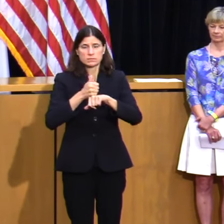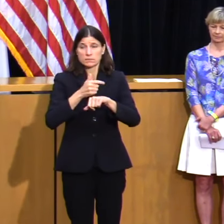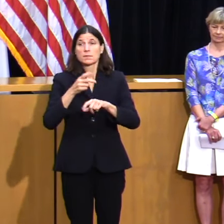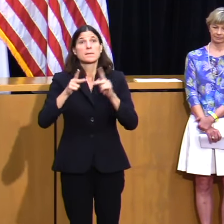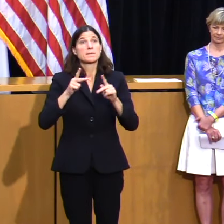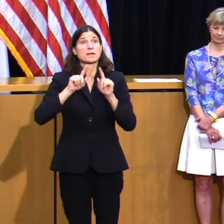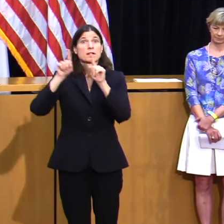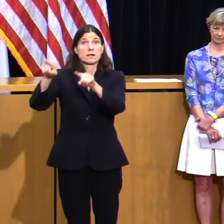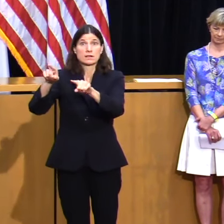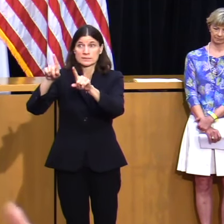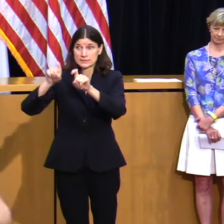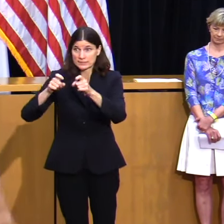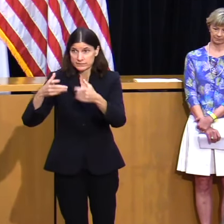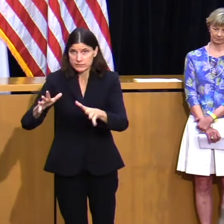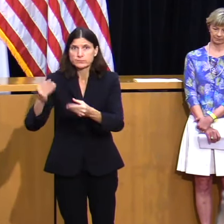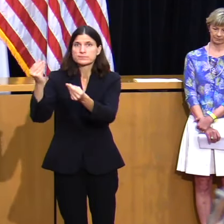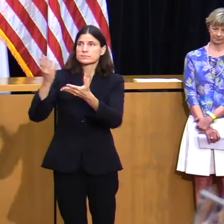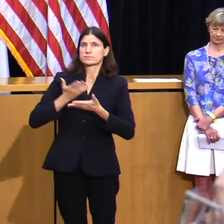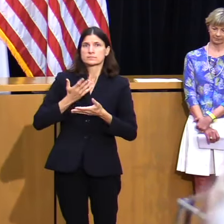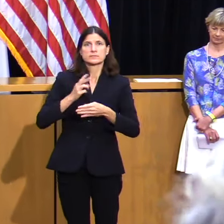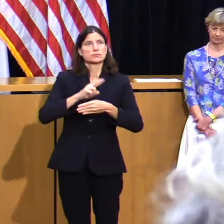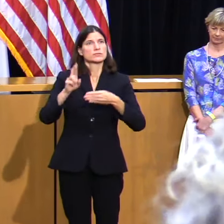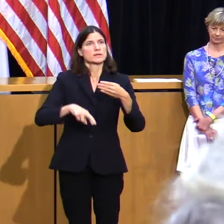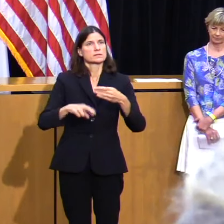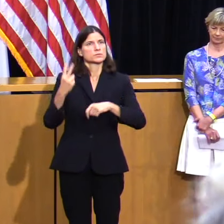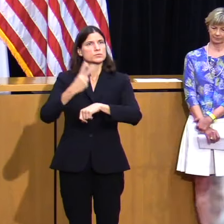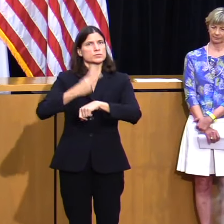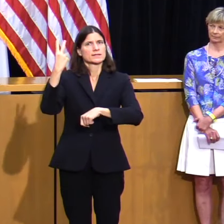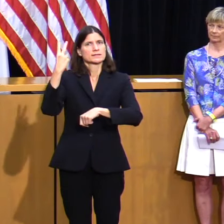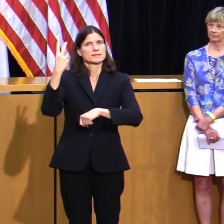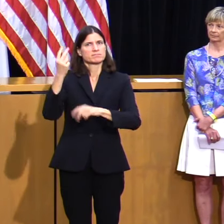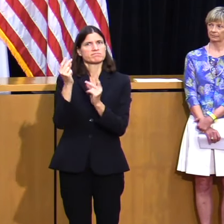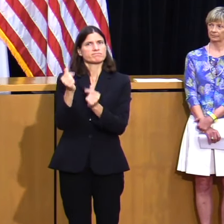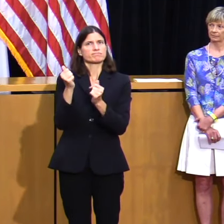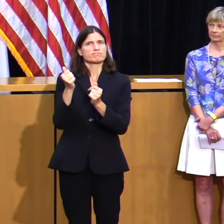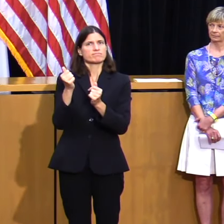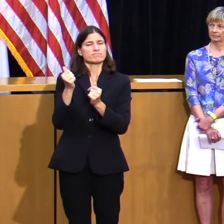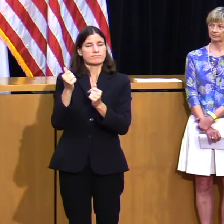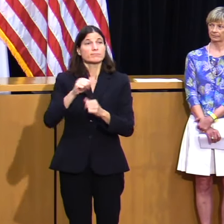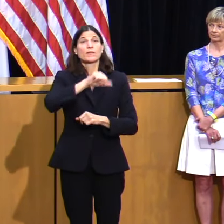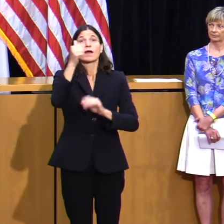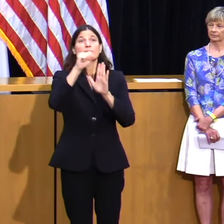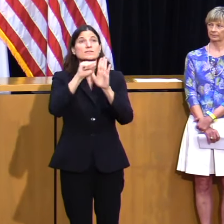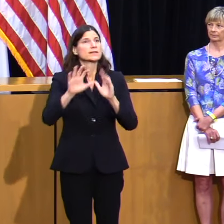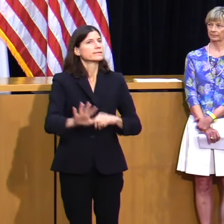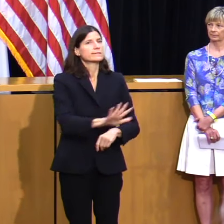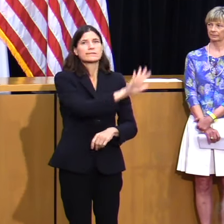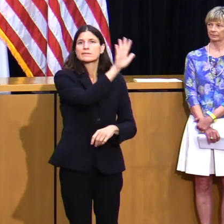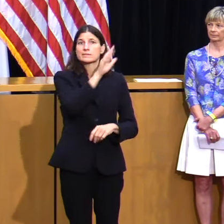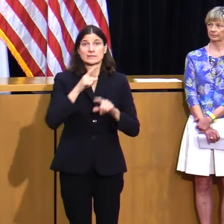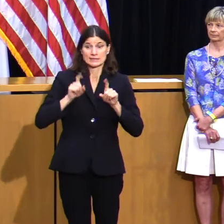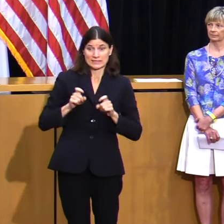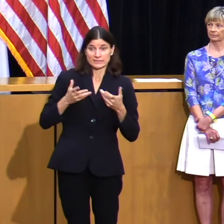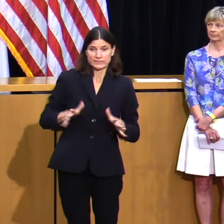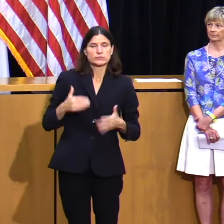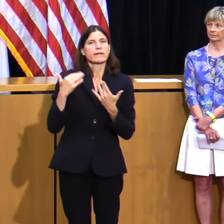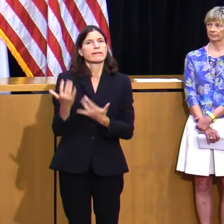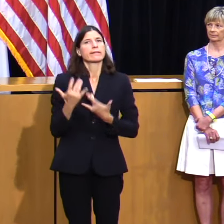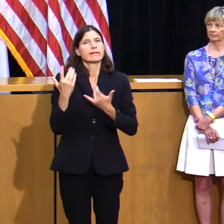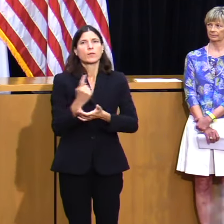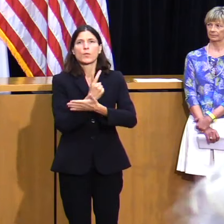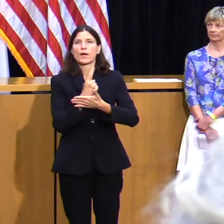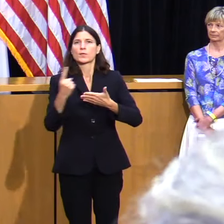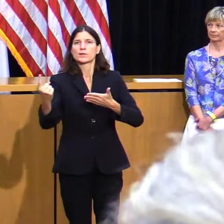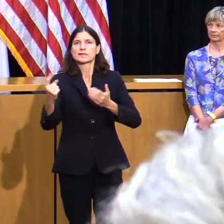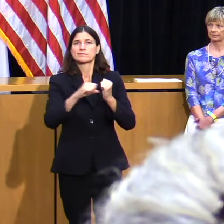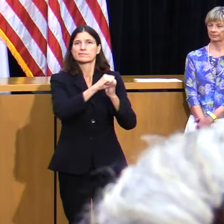in the country simply are not the norm here in the Commonwealth. The second tool we're announcing is a significant expansion of our Stop the